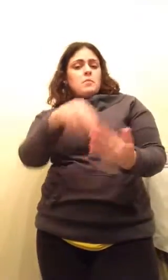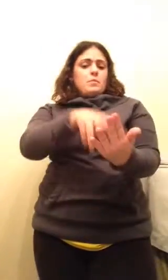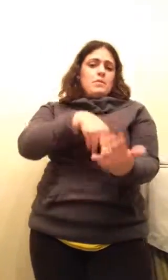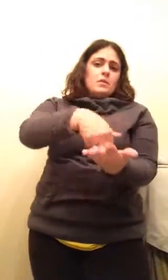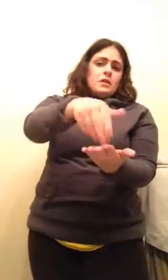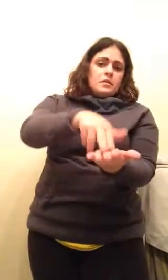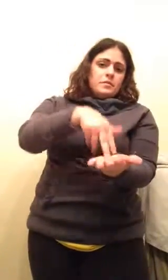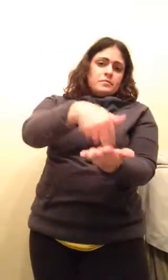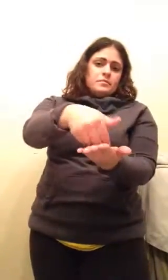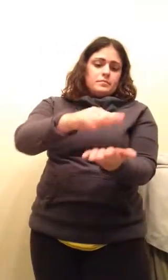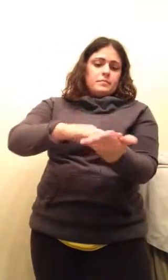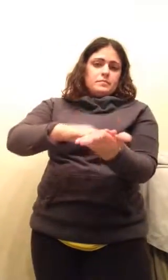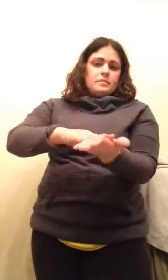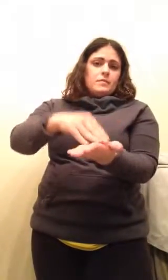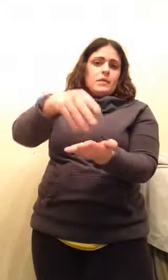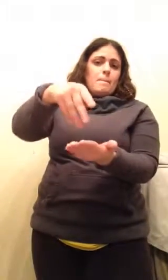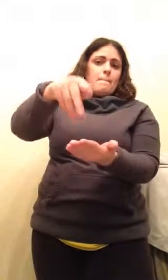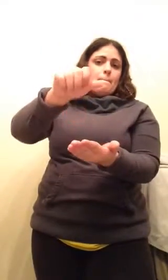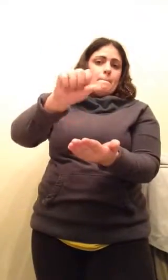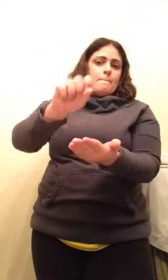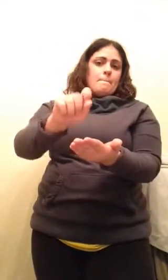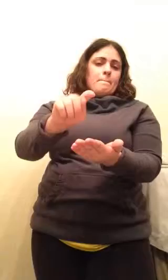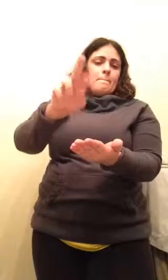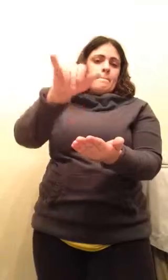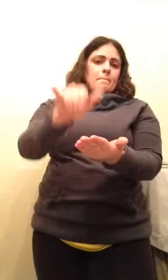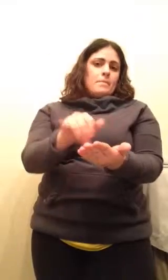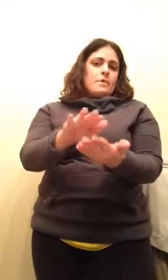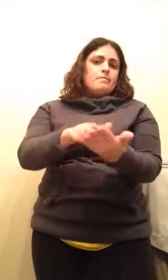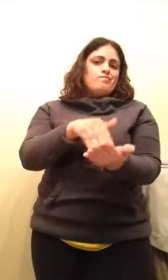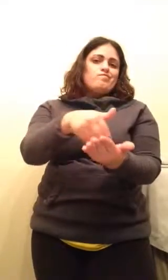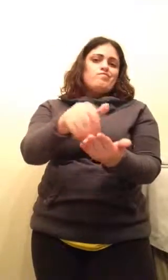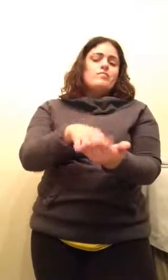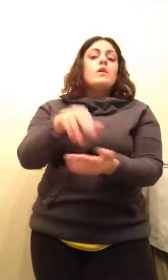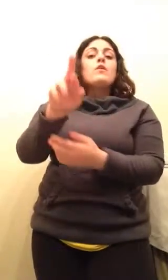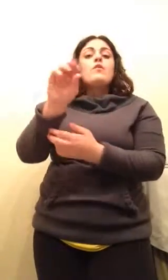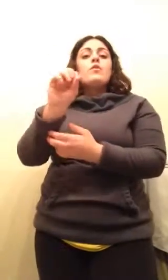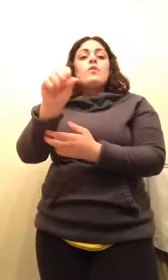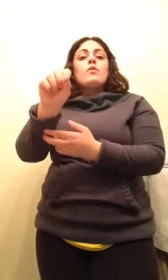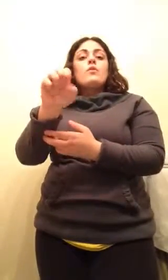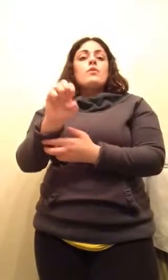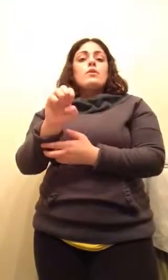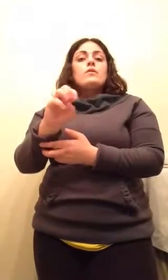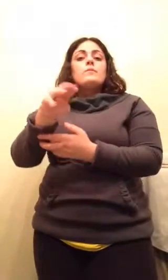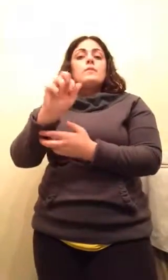nice. Let's get a bit of rosemary, stick it right in there. Right, in the oven. That is cooked when it looks